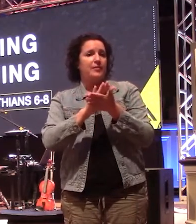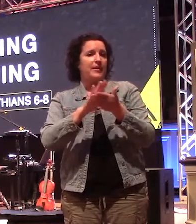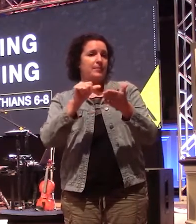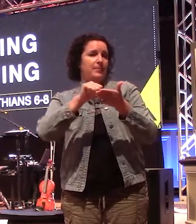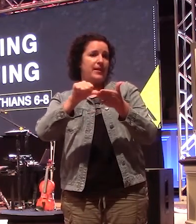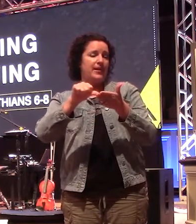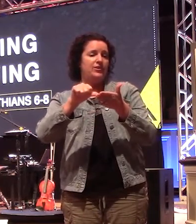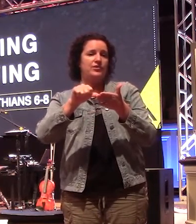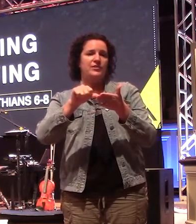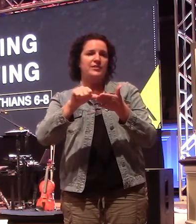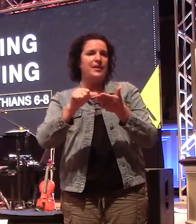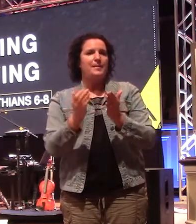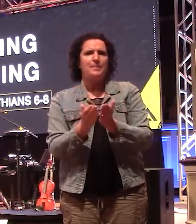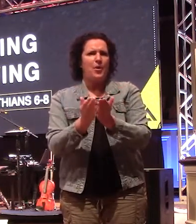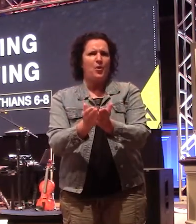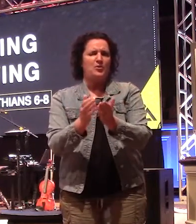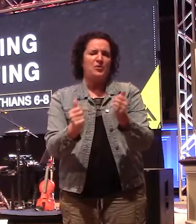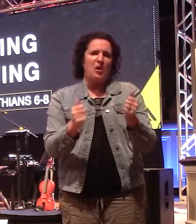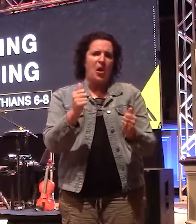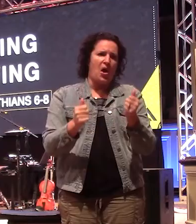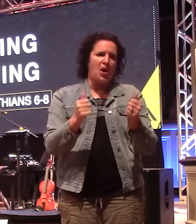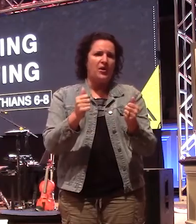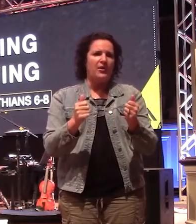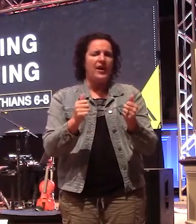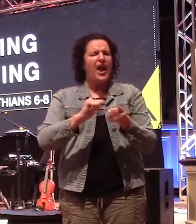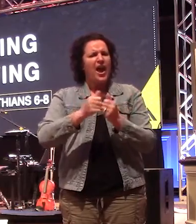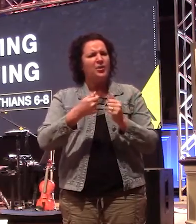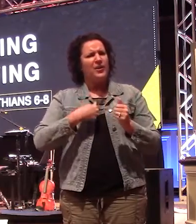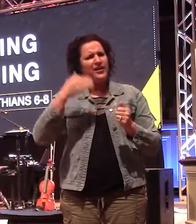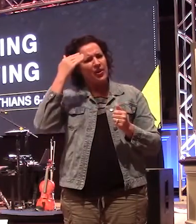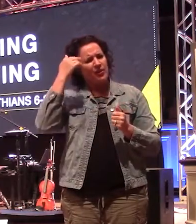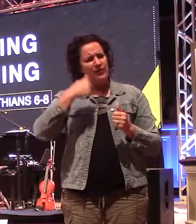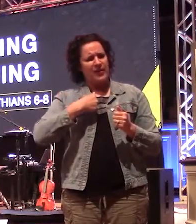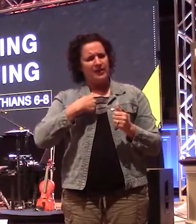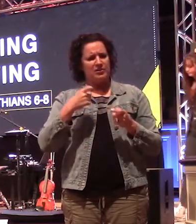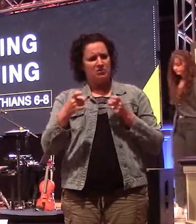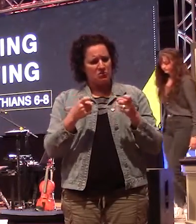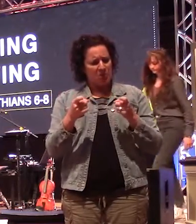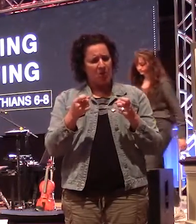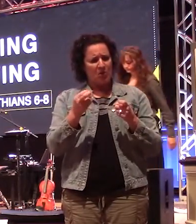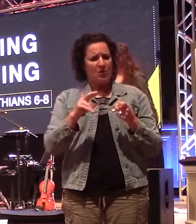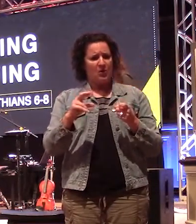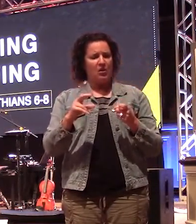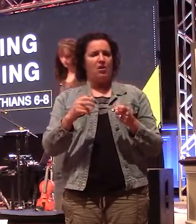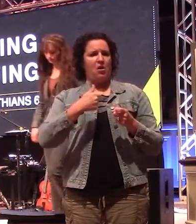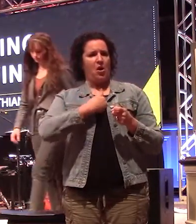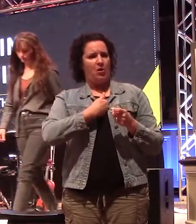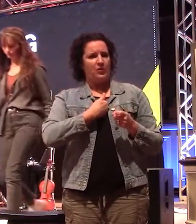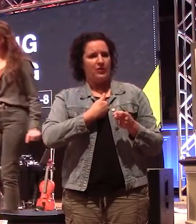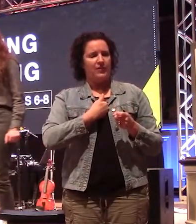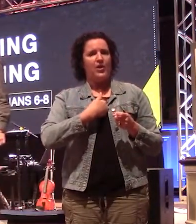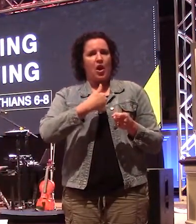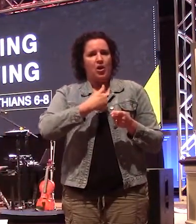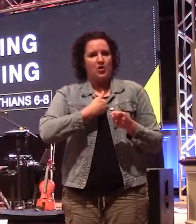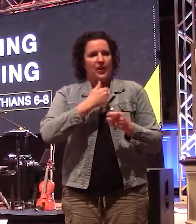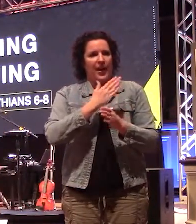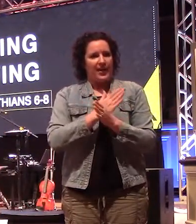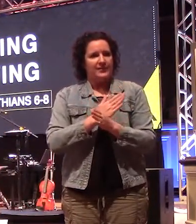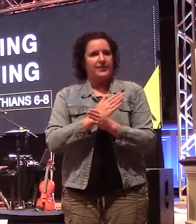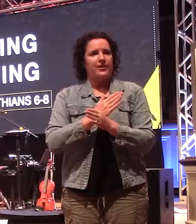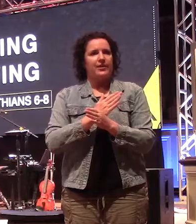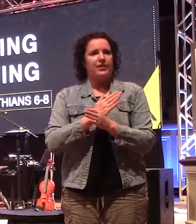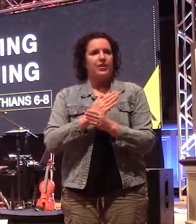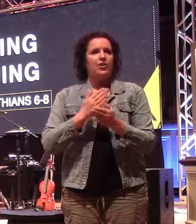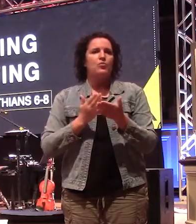boat, car, whatever, how do I know if I'm the owner or the manager? Here's how you know. The owner has the right to make the